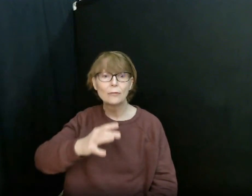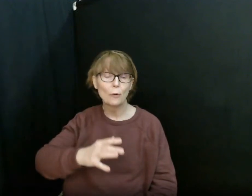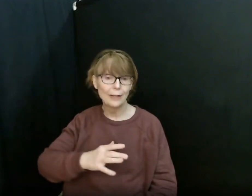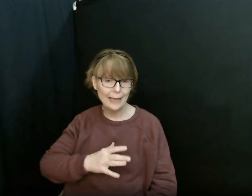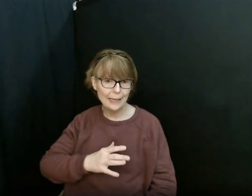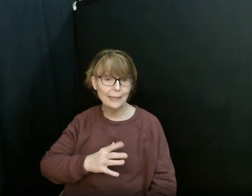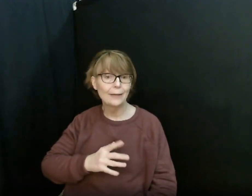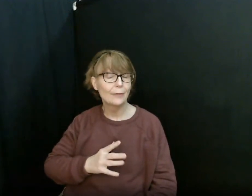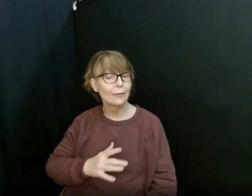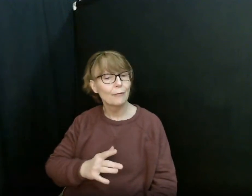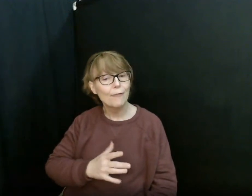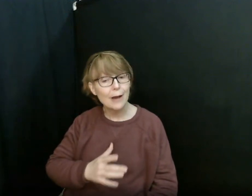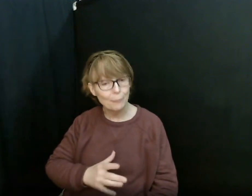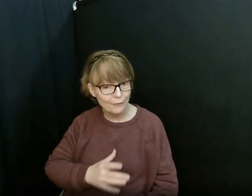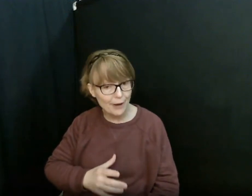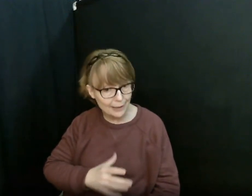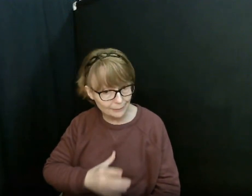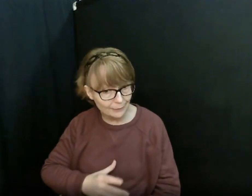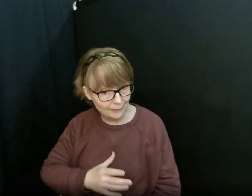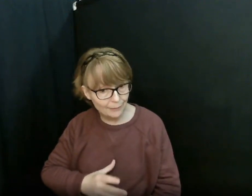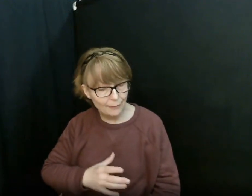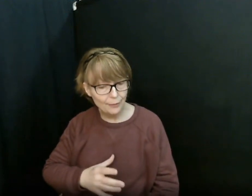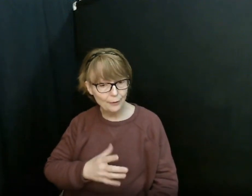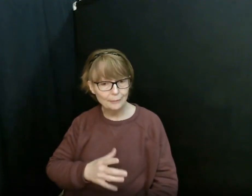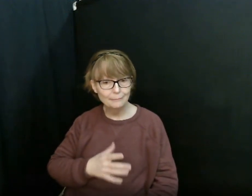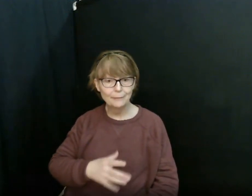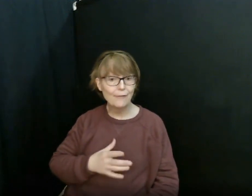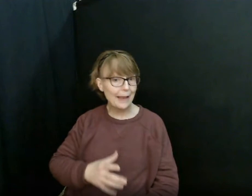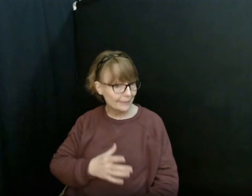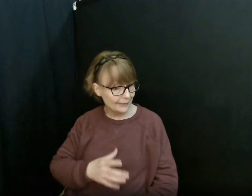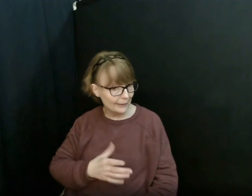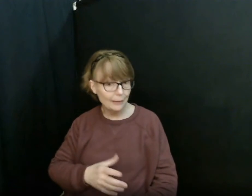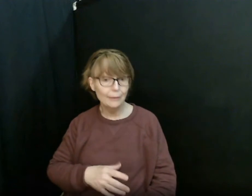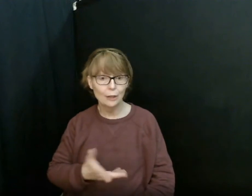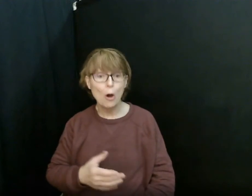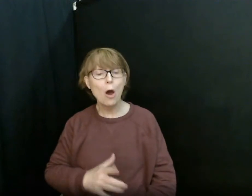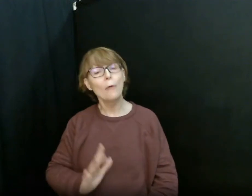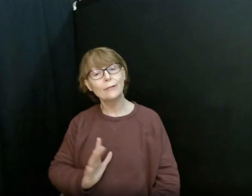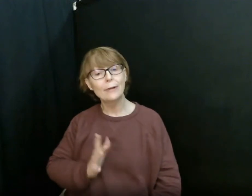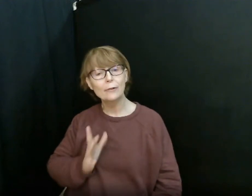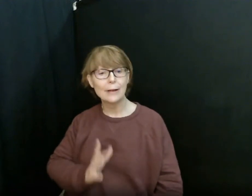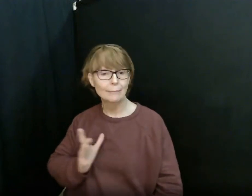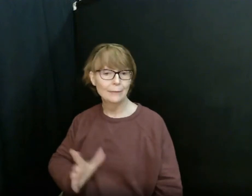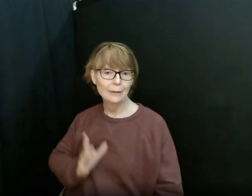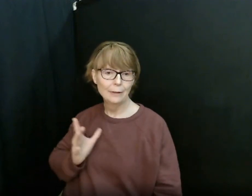for a lady because they're fine, refined. Oh, good. Fancy, you know. Oh, that's another thing